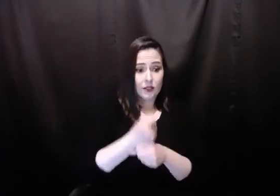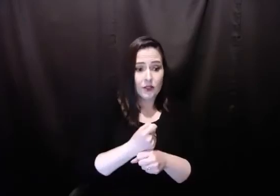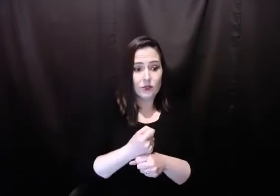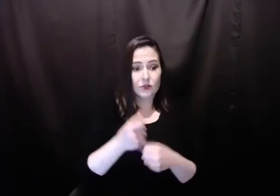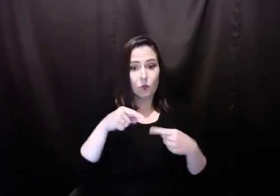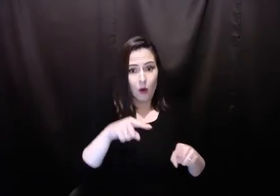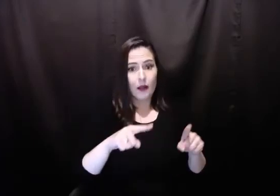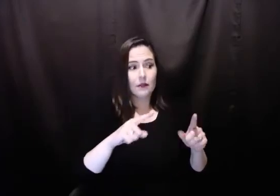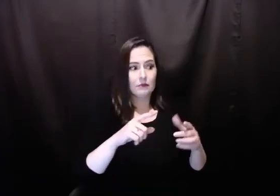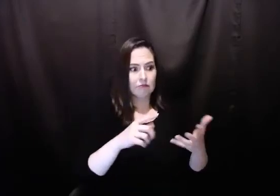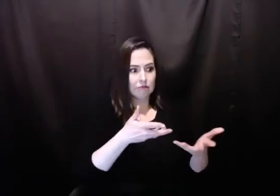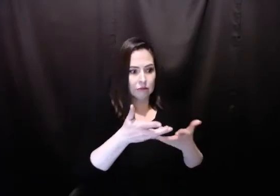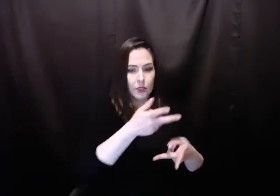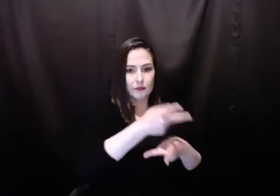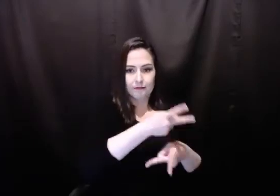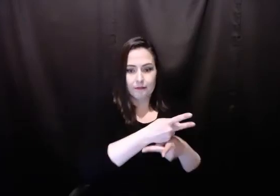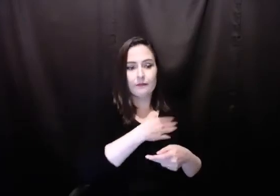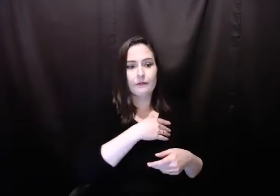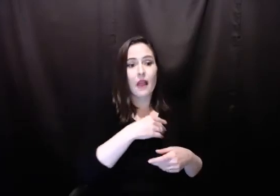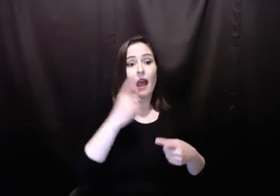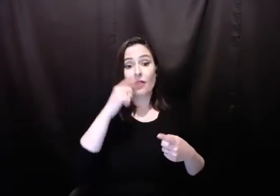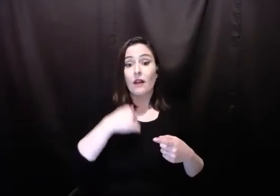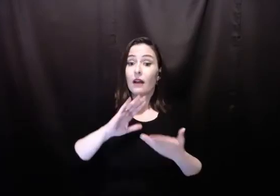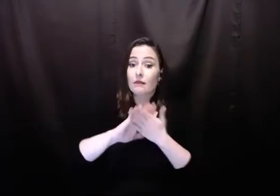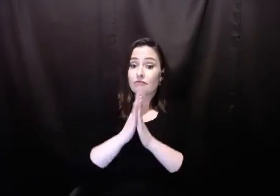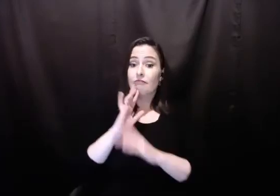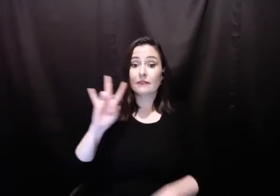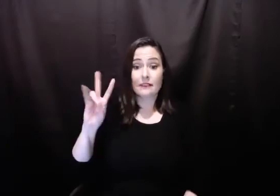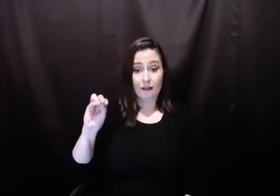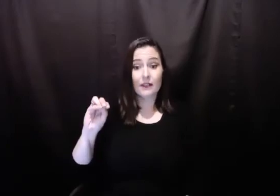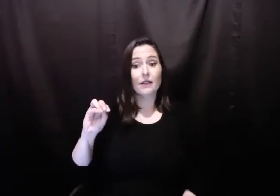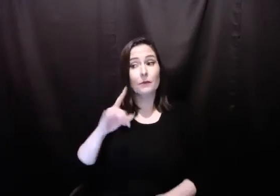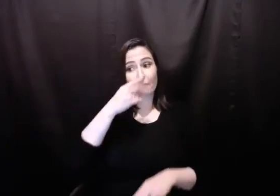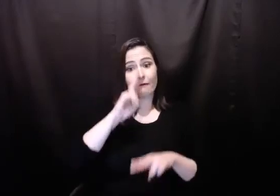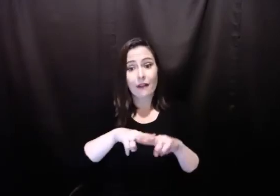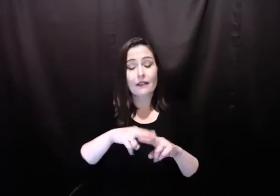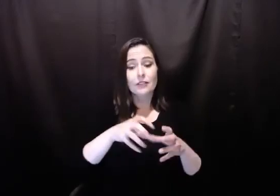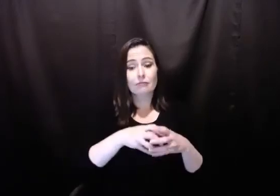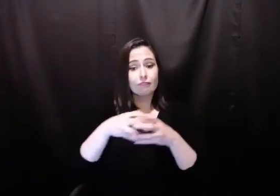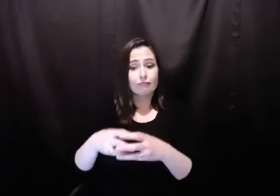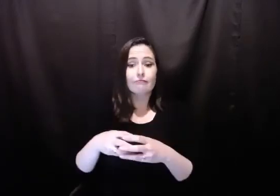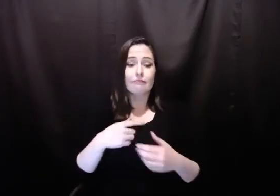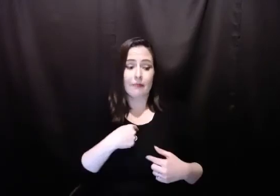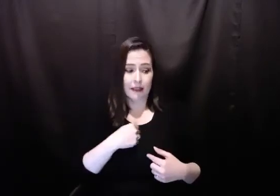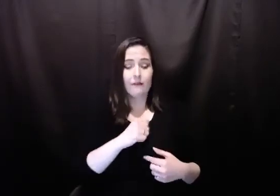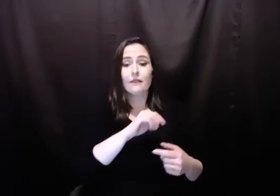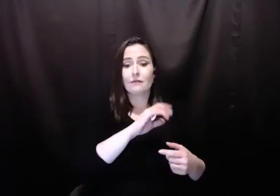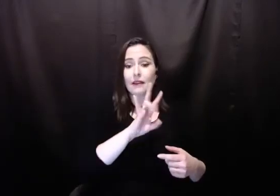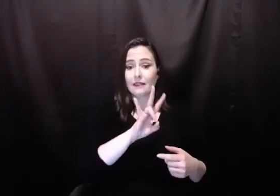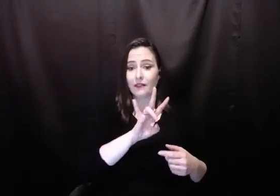8 of us. My one son said to me, "Why do you think this is a good idea?" I said, "Oh, it'll be great. Everybody will be great." Well, let me